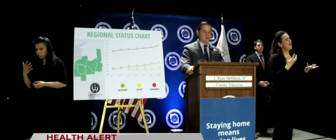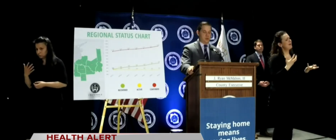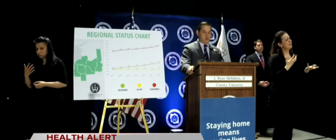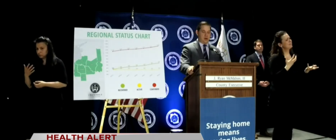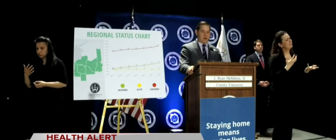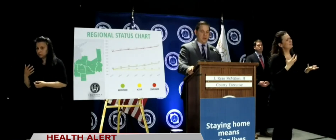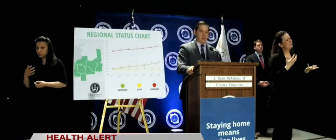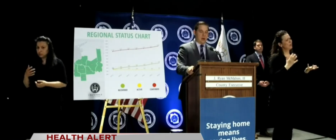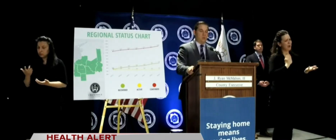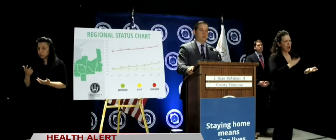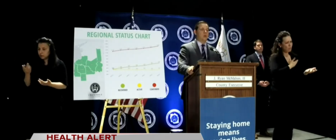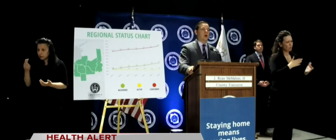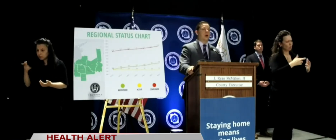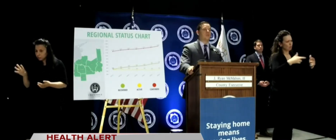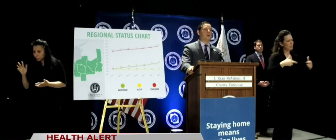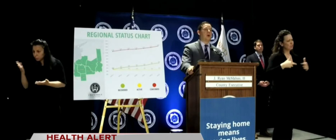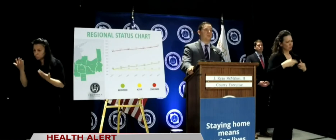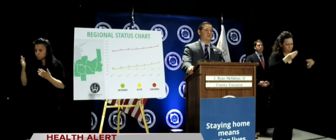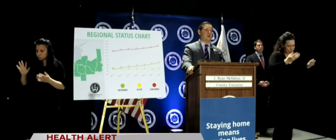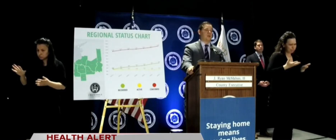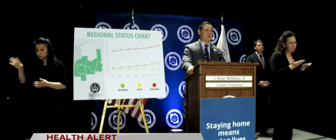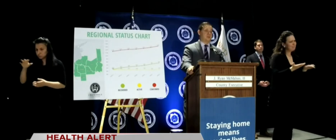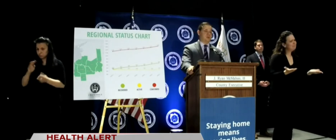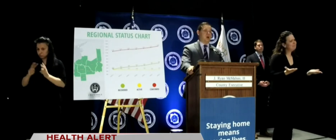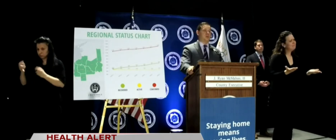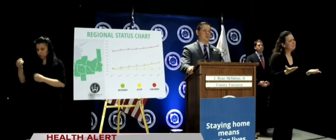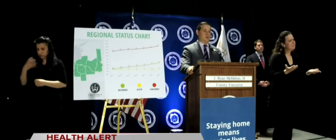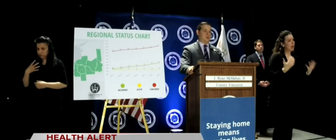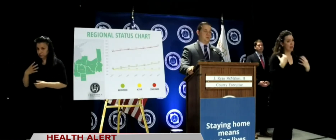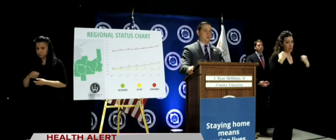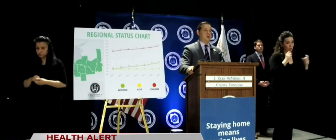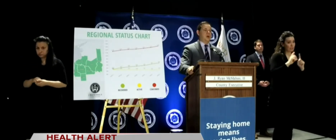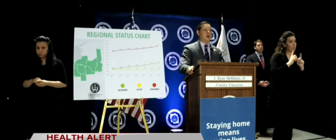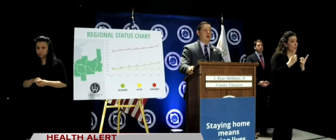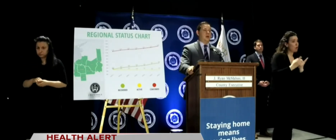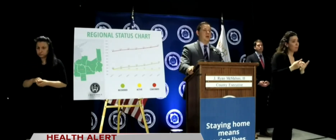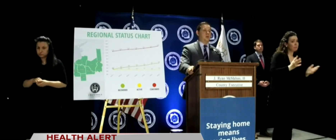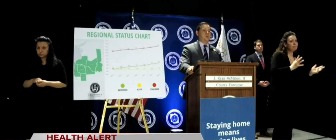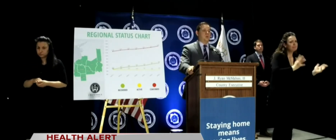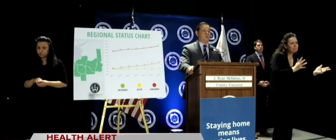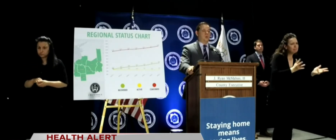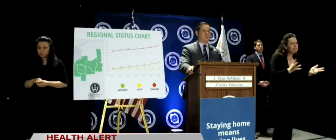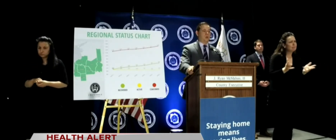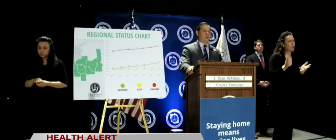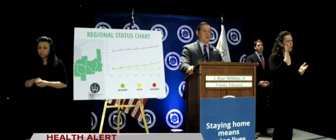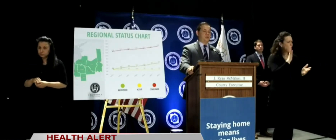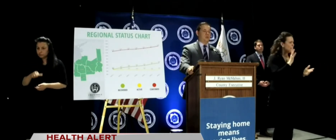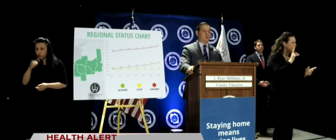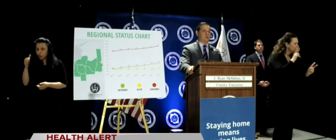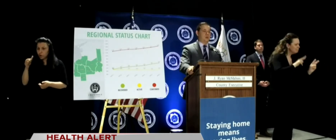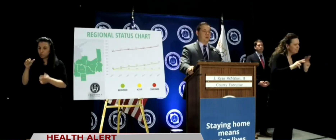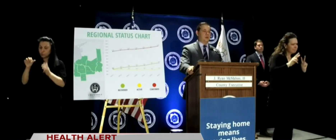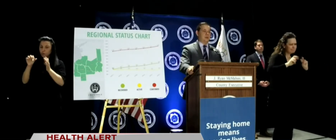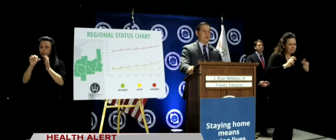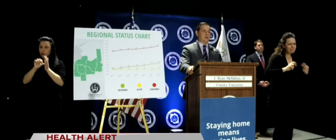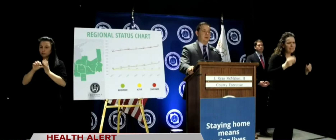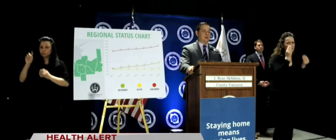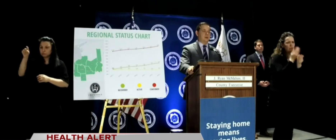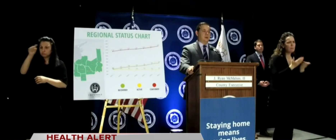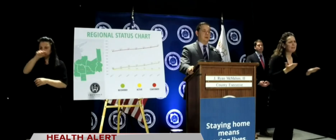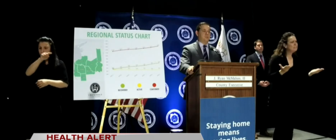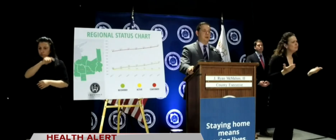region, and now our health departments have all talked to each other. And we're working through